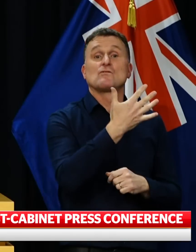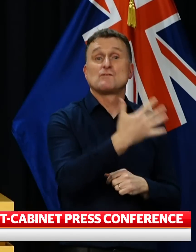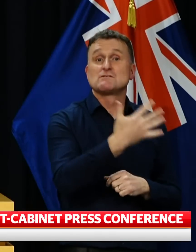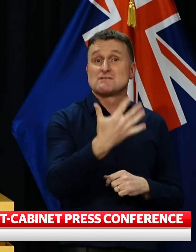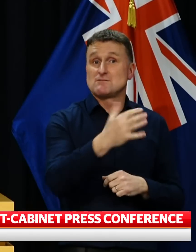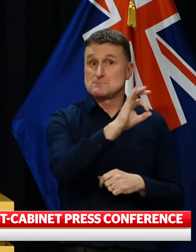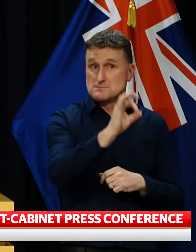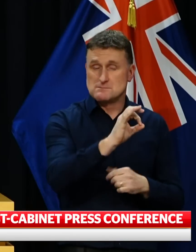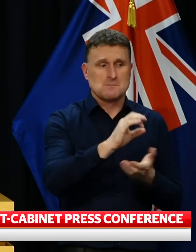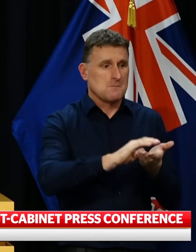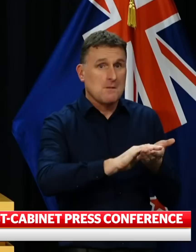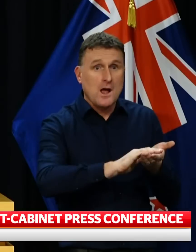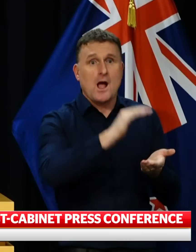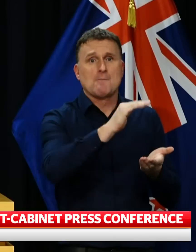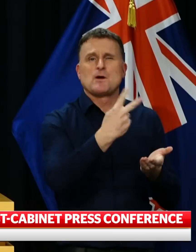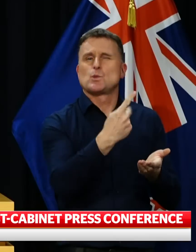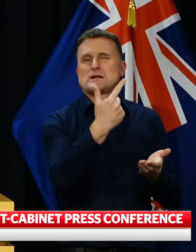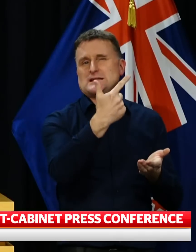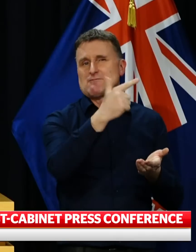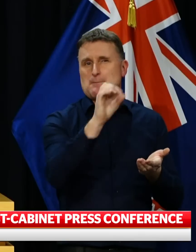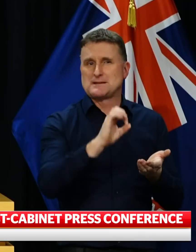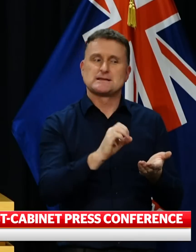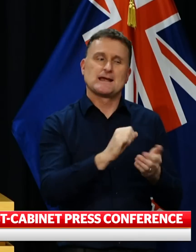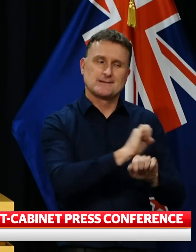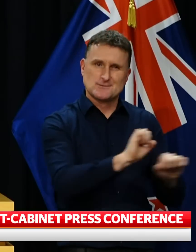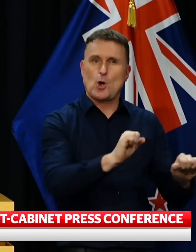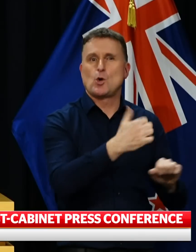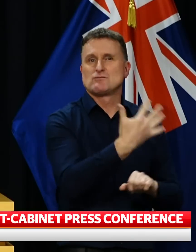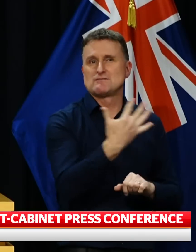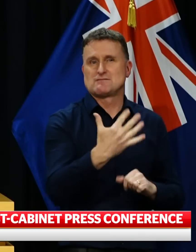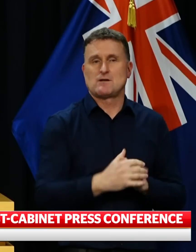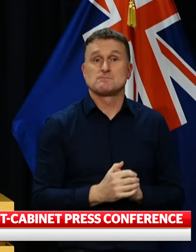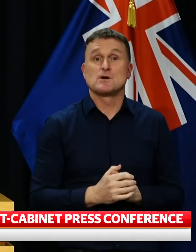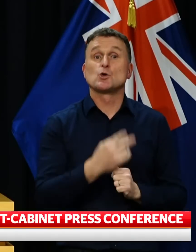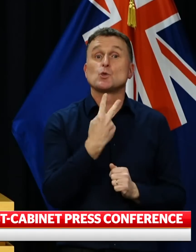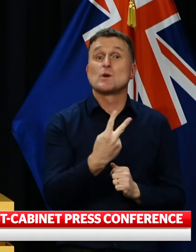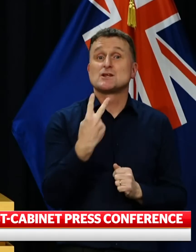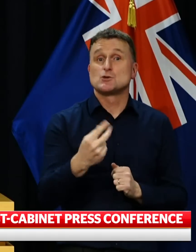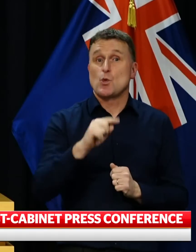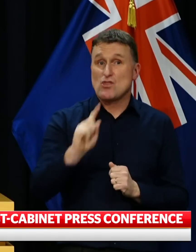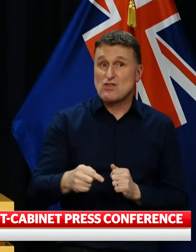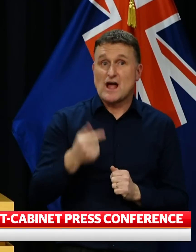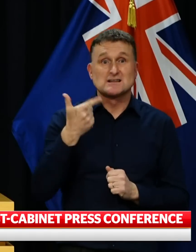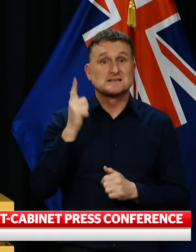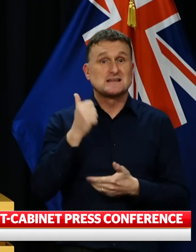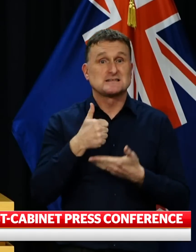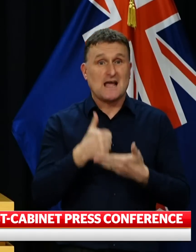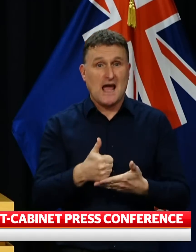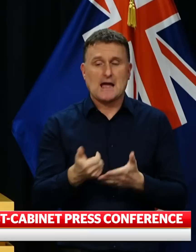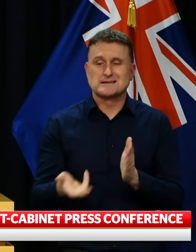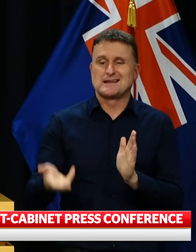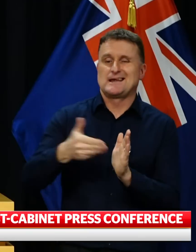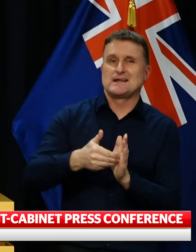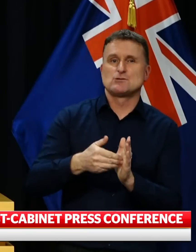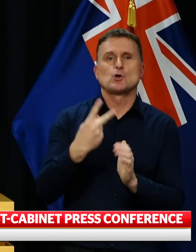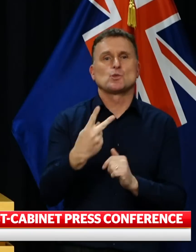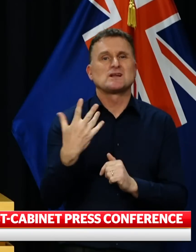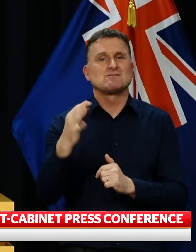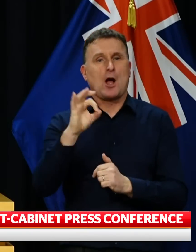workers who received an extra 27%. 22,000 teacher aides received an extra 25%,